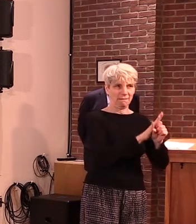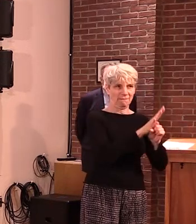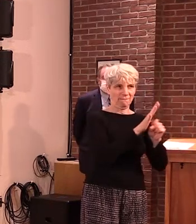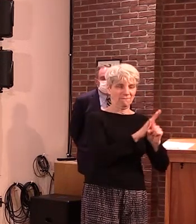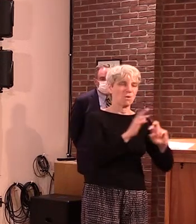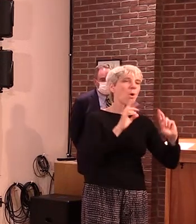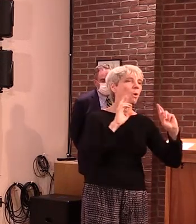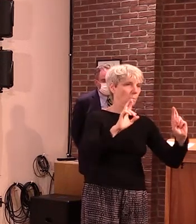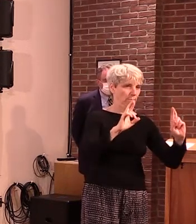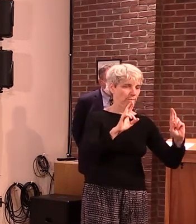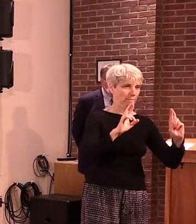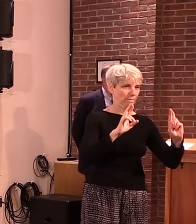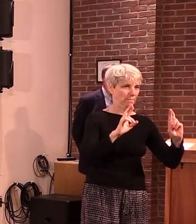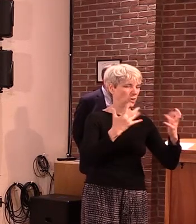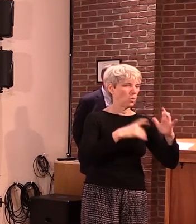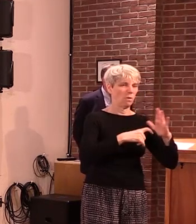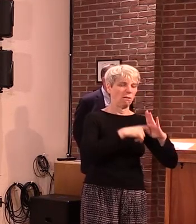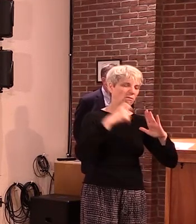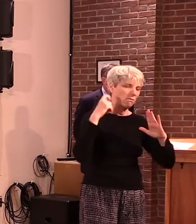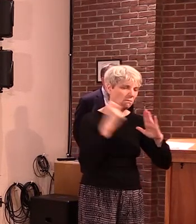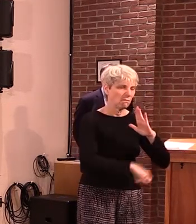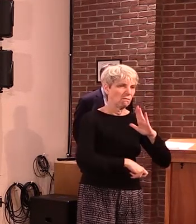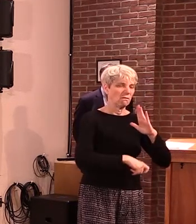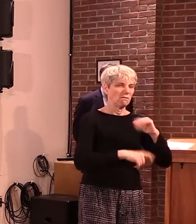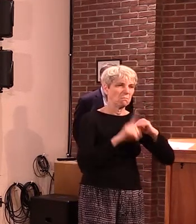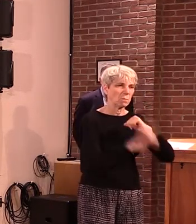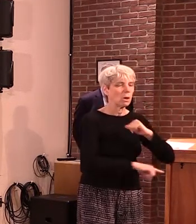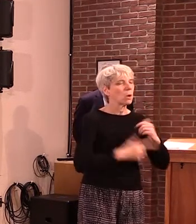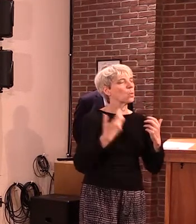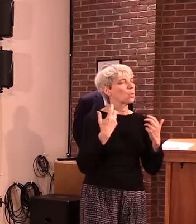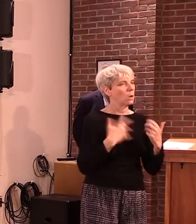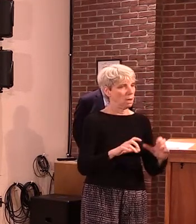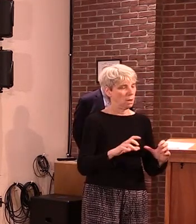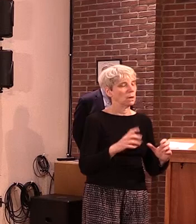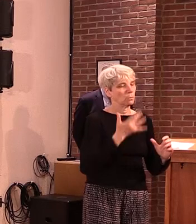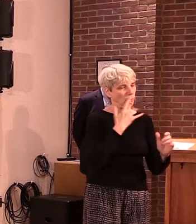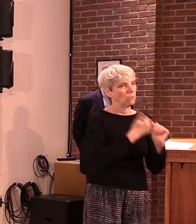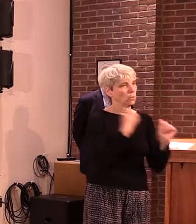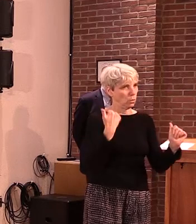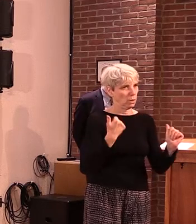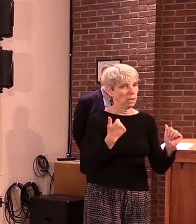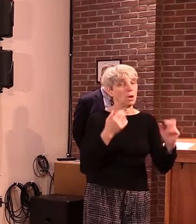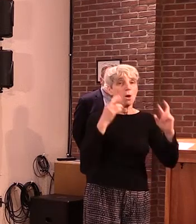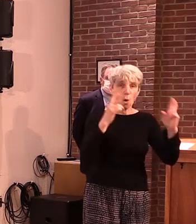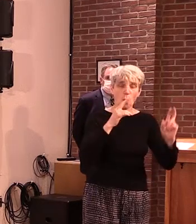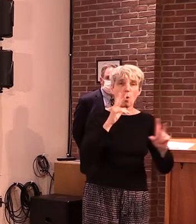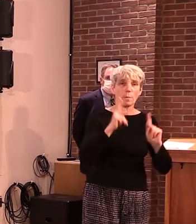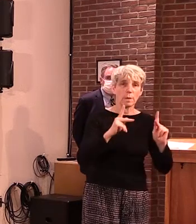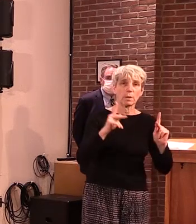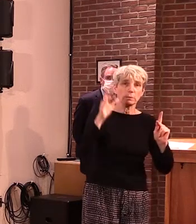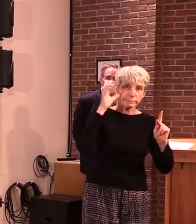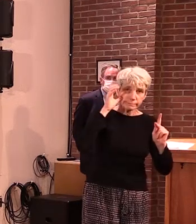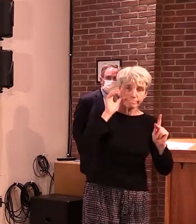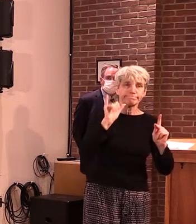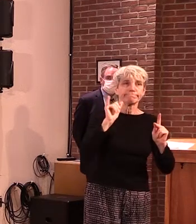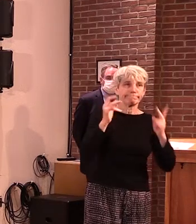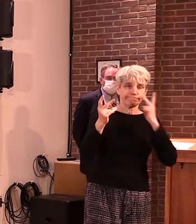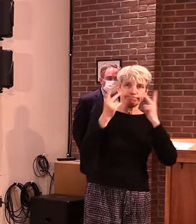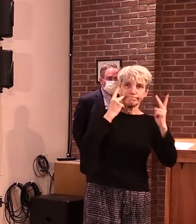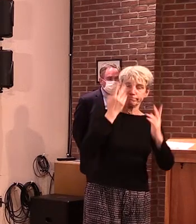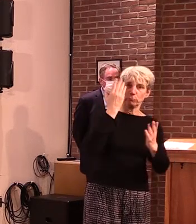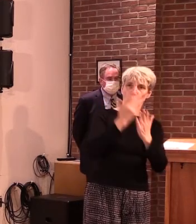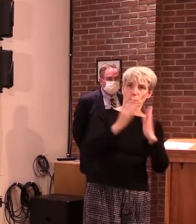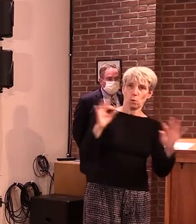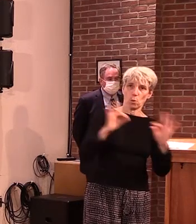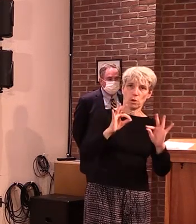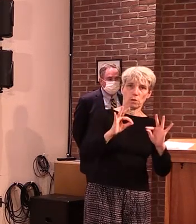and education, and that people will come to the realization that this is the right approach, that we're seeing it throughout